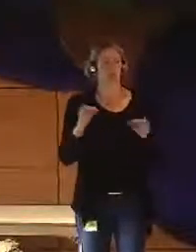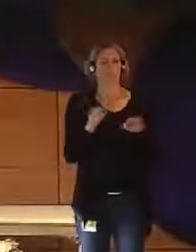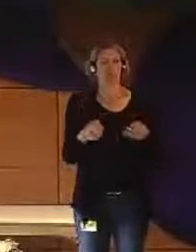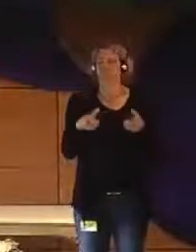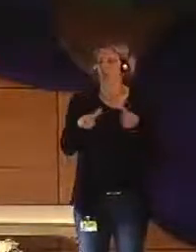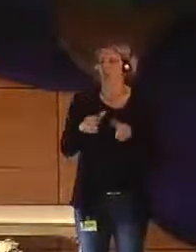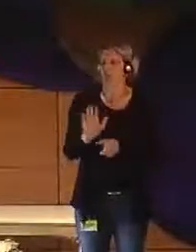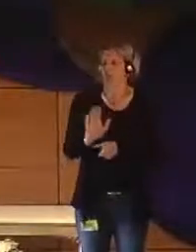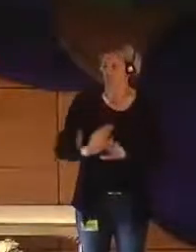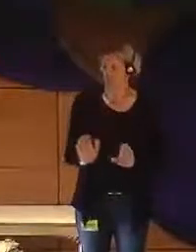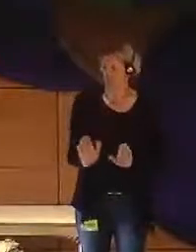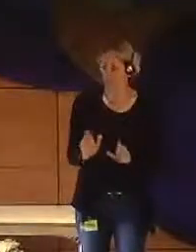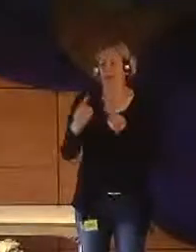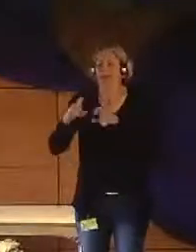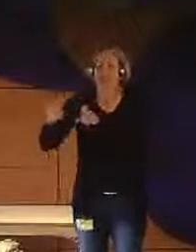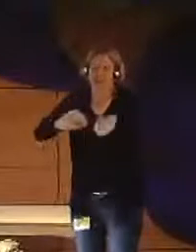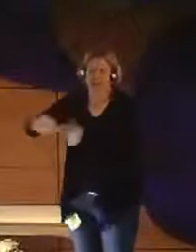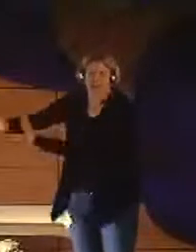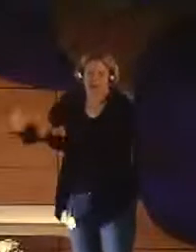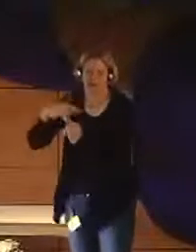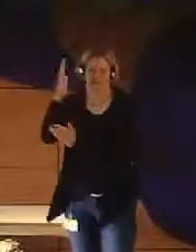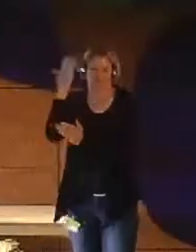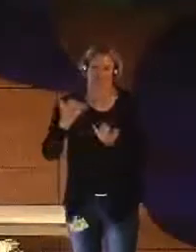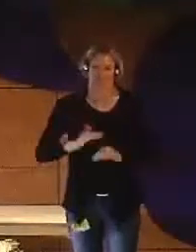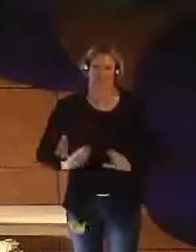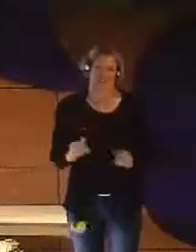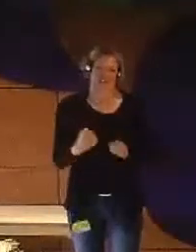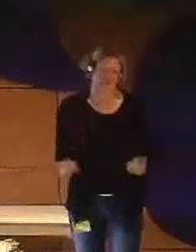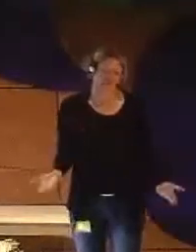another talk, and I'm not even going to start to talk about that. Okay.